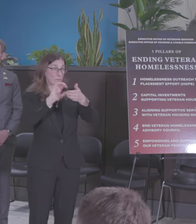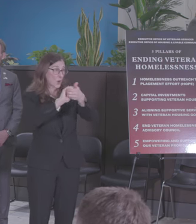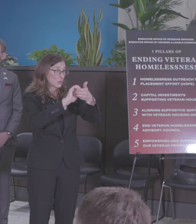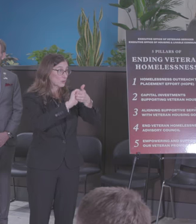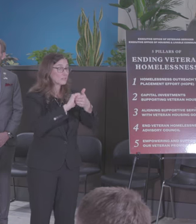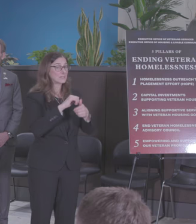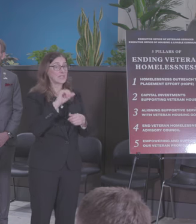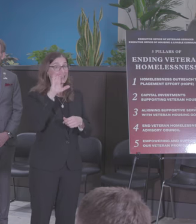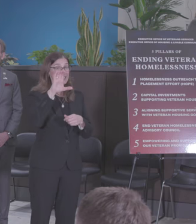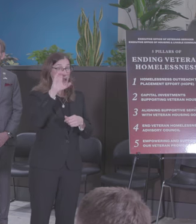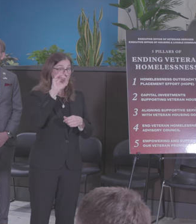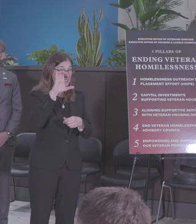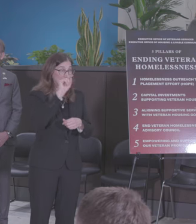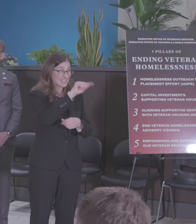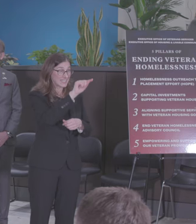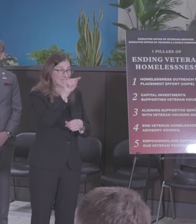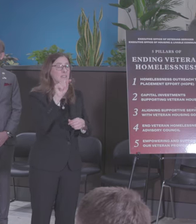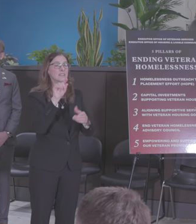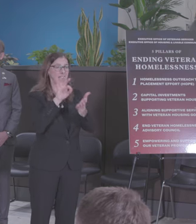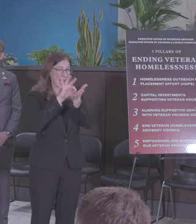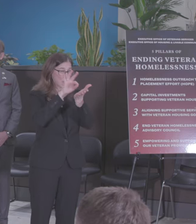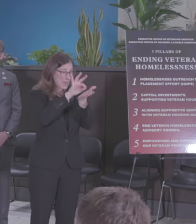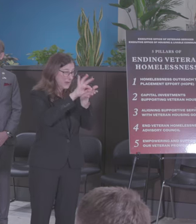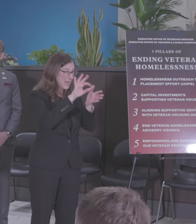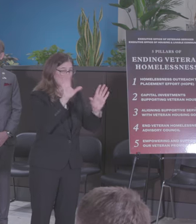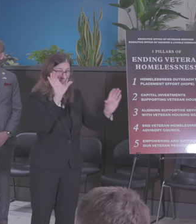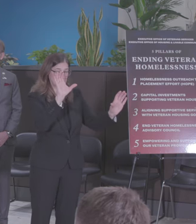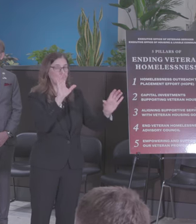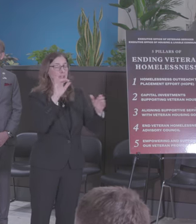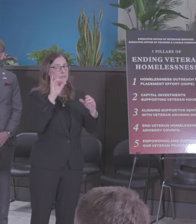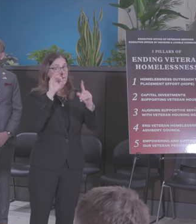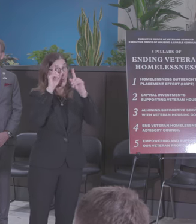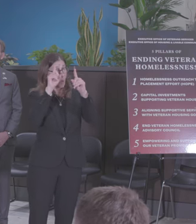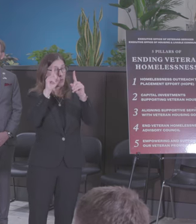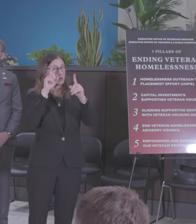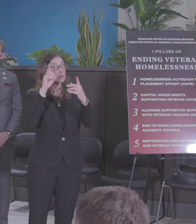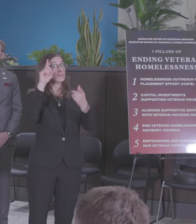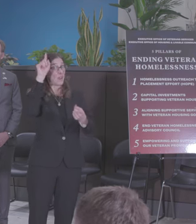the COCs, we're looking to drive that number down.